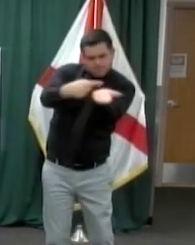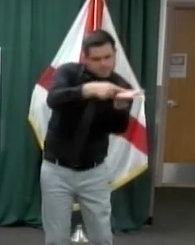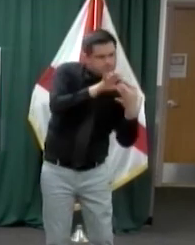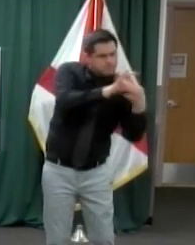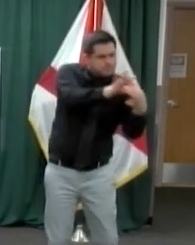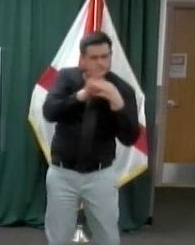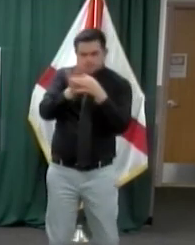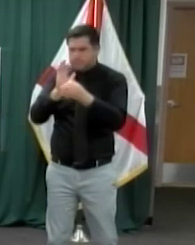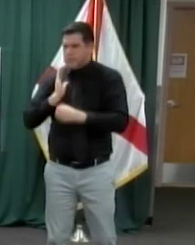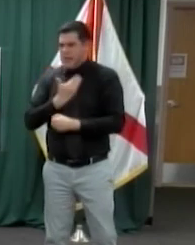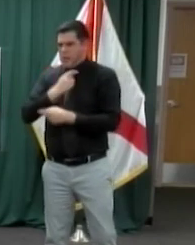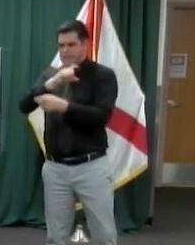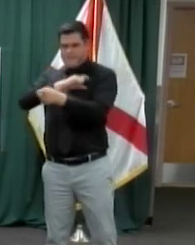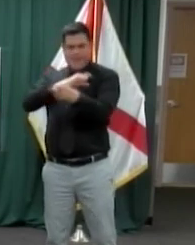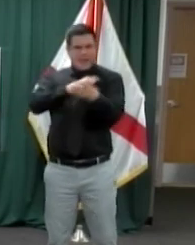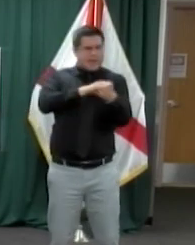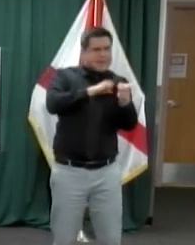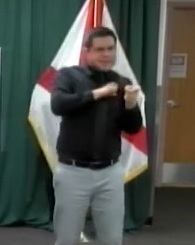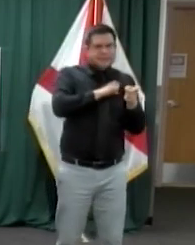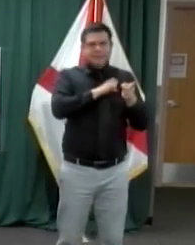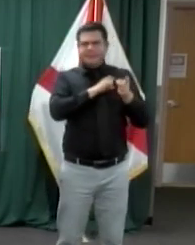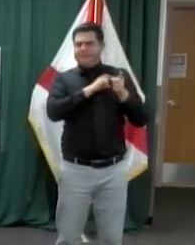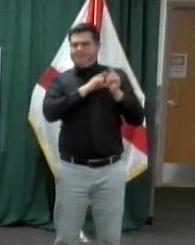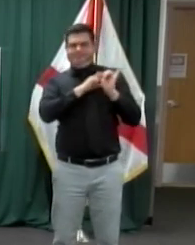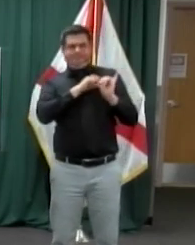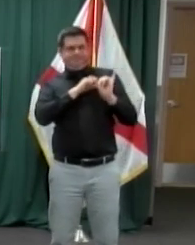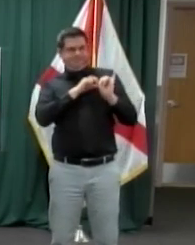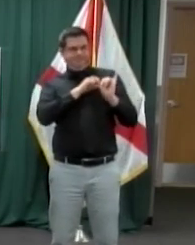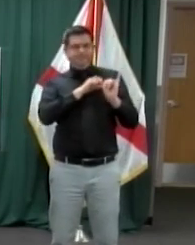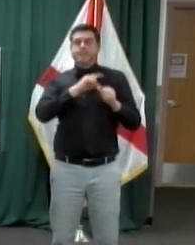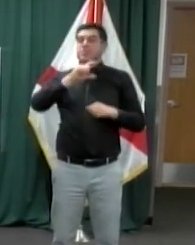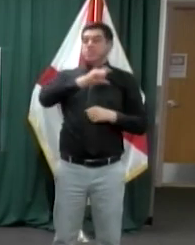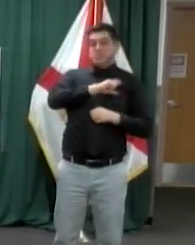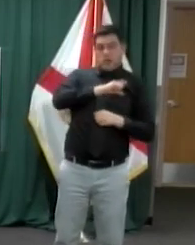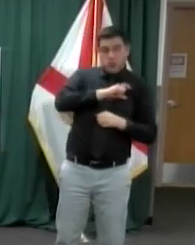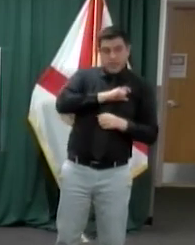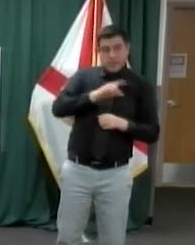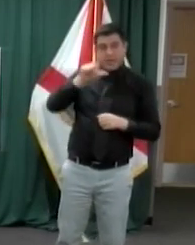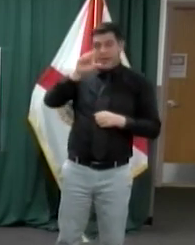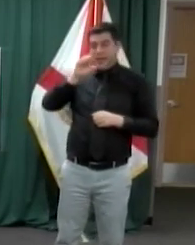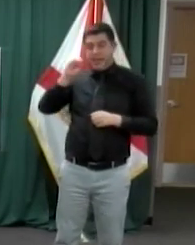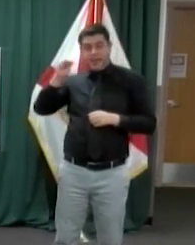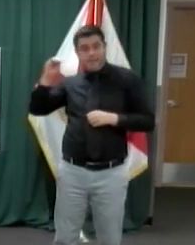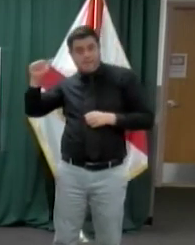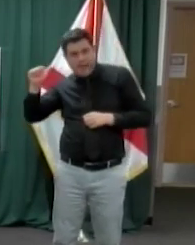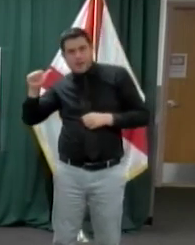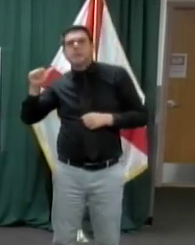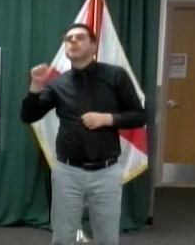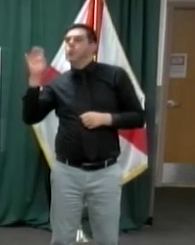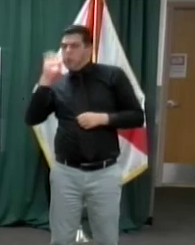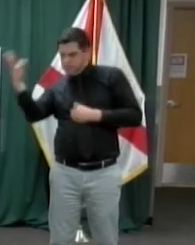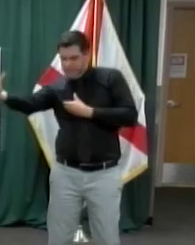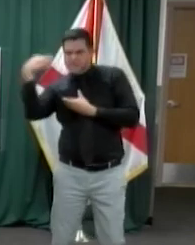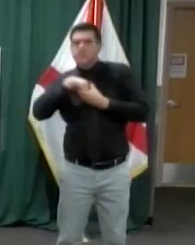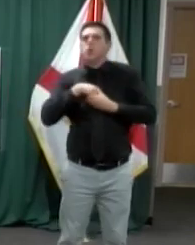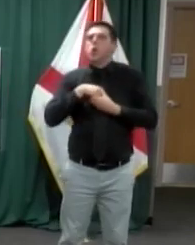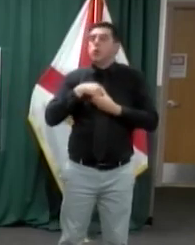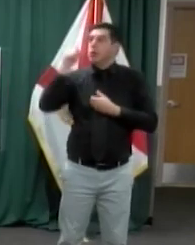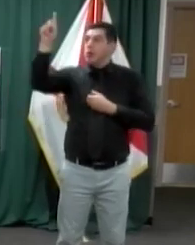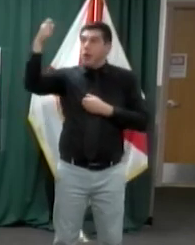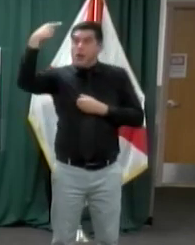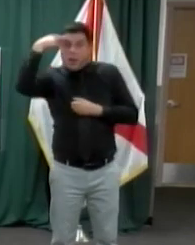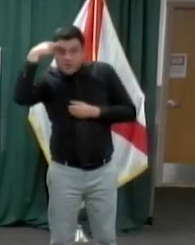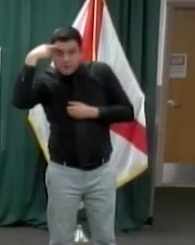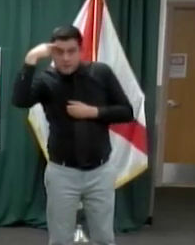our understanding that he's expecting those task force to give him their input sometime on Friday. So with